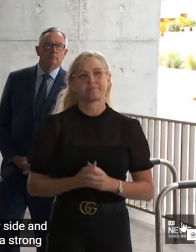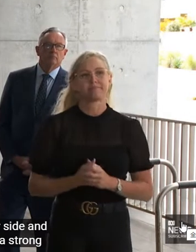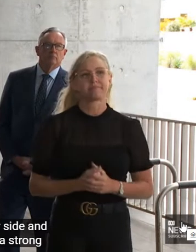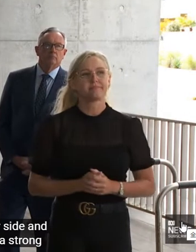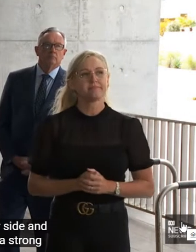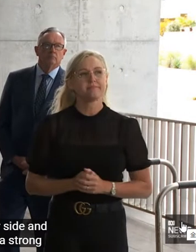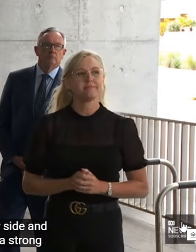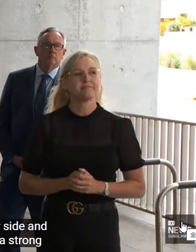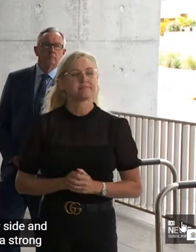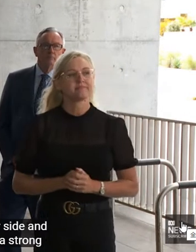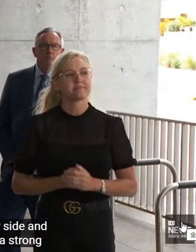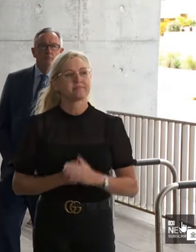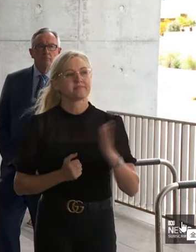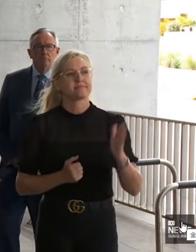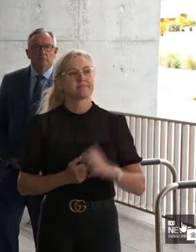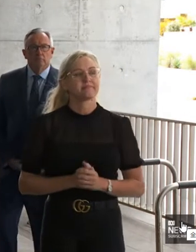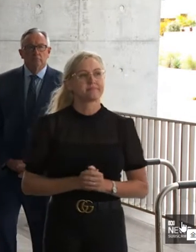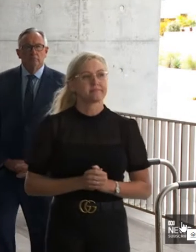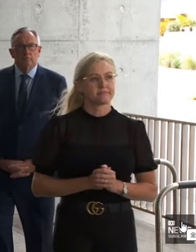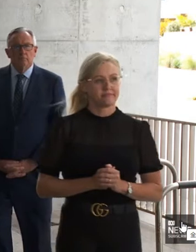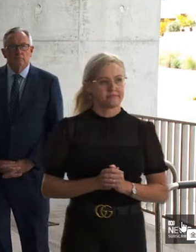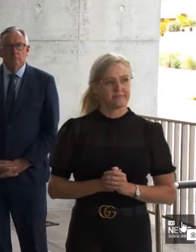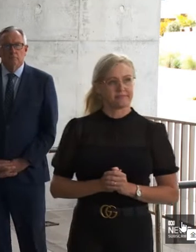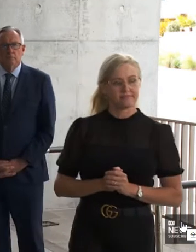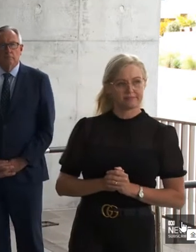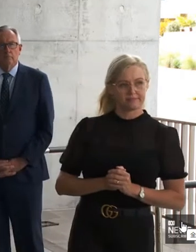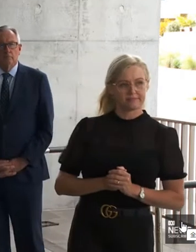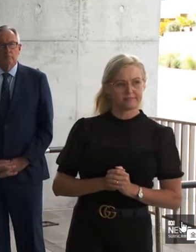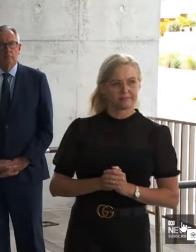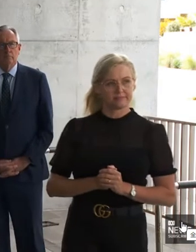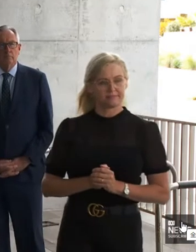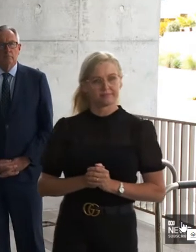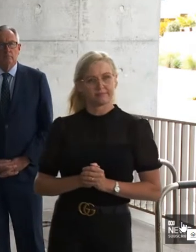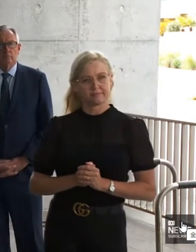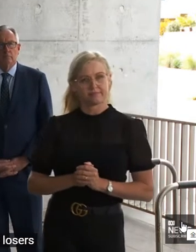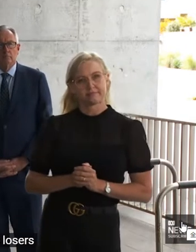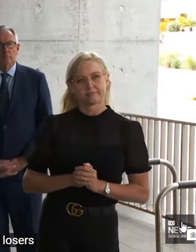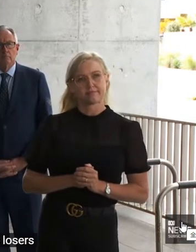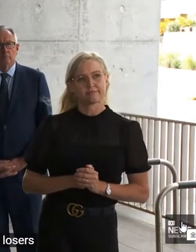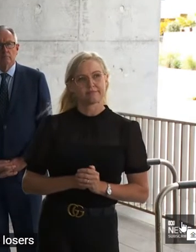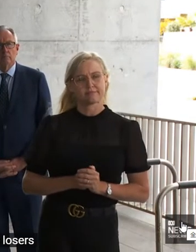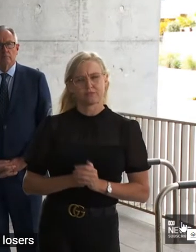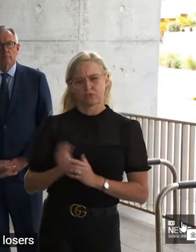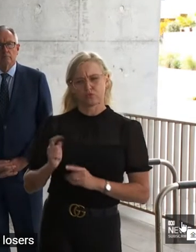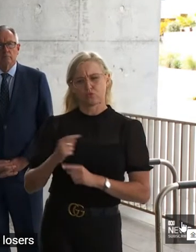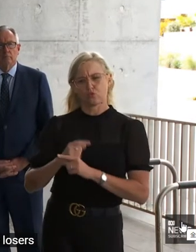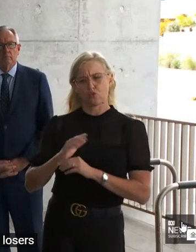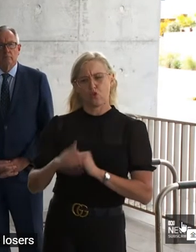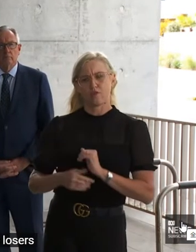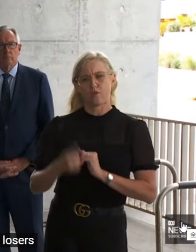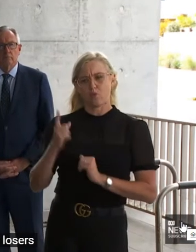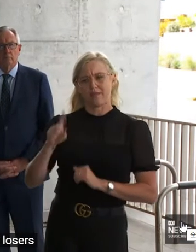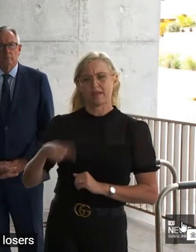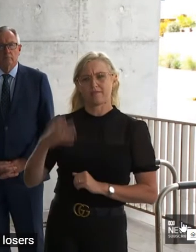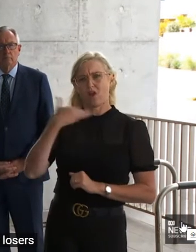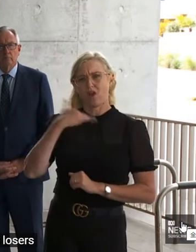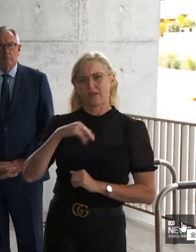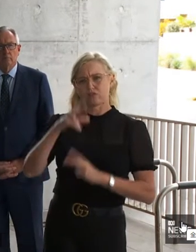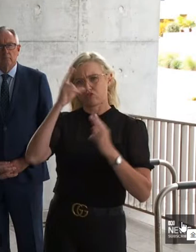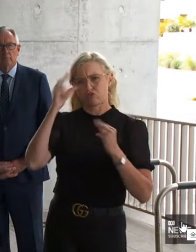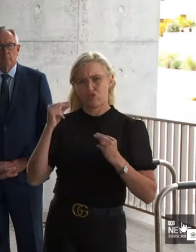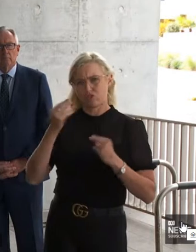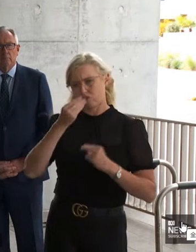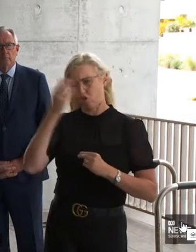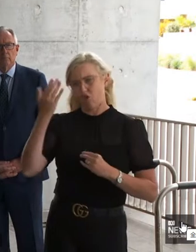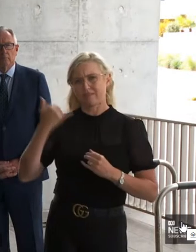Sorry, Liza's. You keep flagging being able to keep the health system running with 1,500 staff that are furloughed at the moment. Yeah. But this is not just a health staff